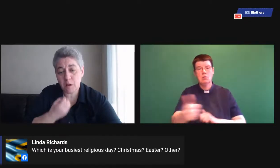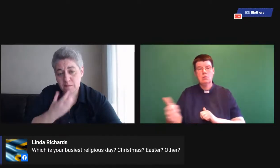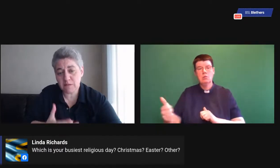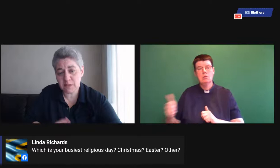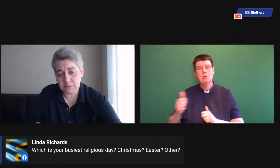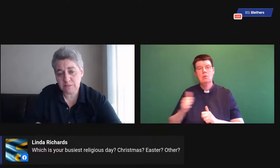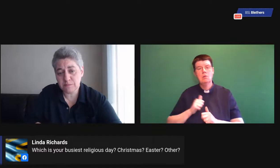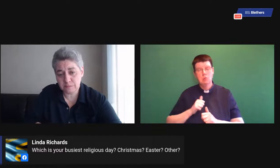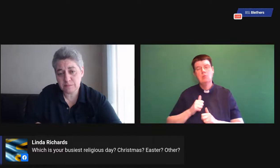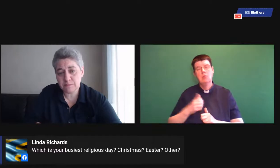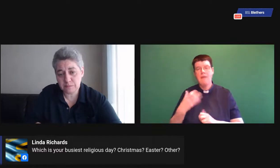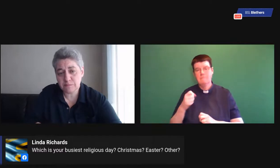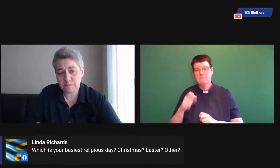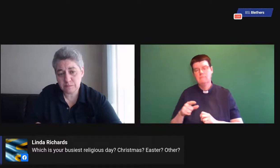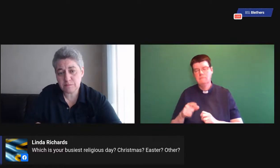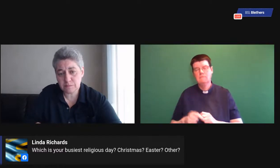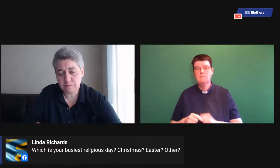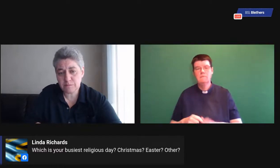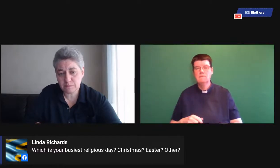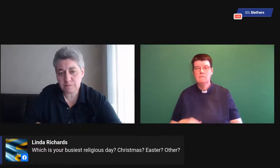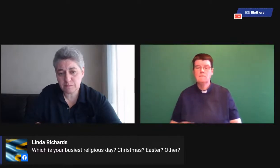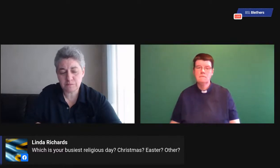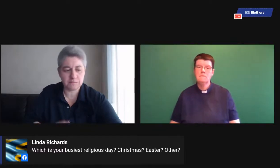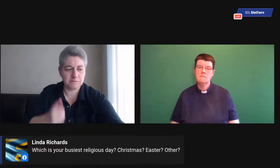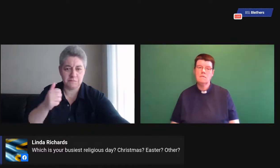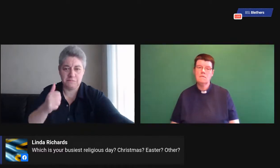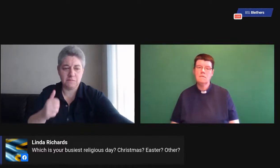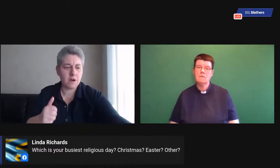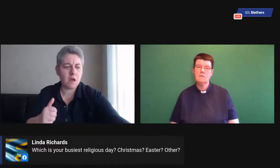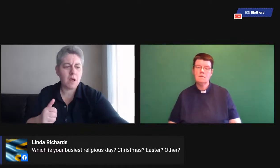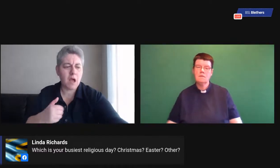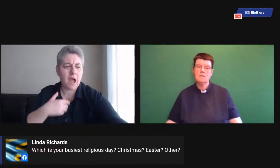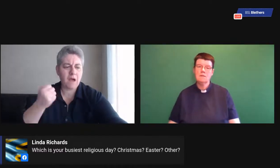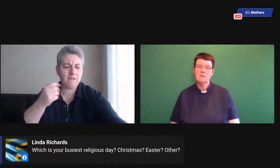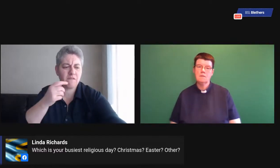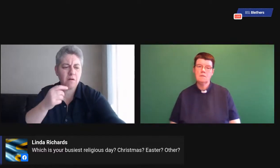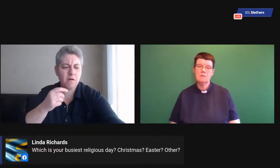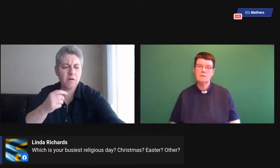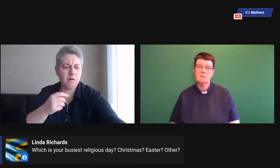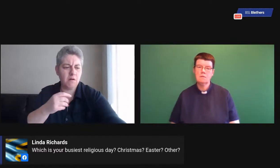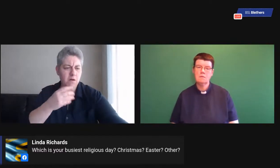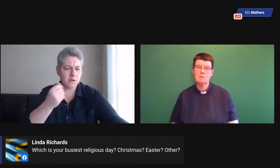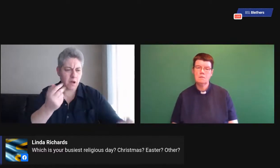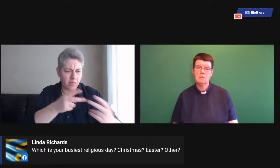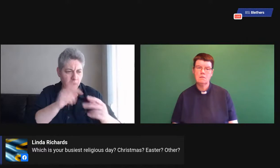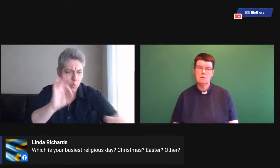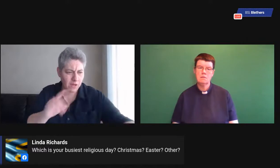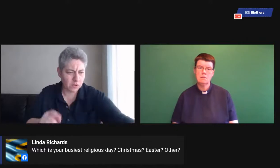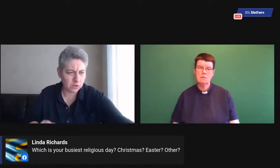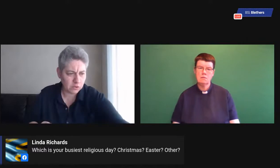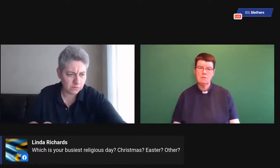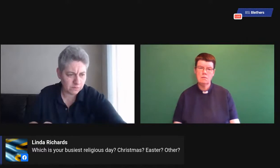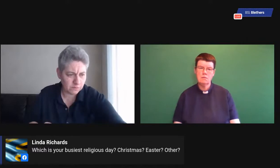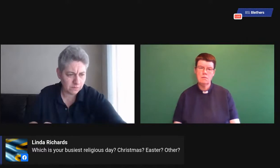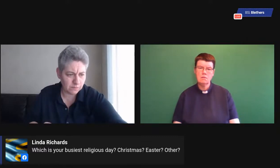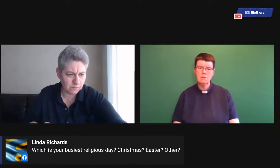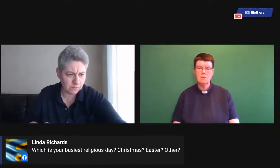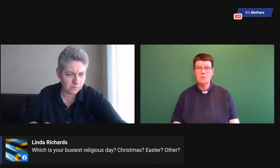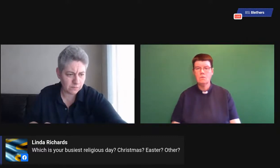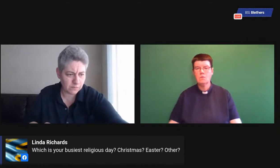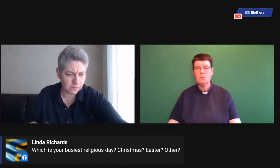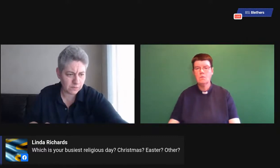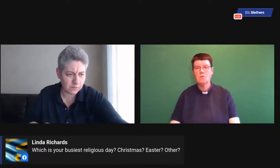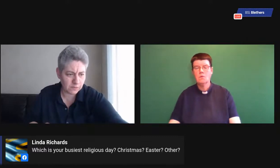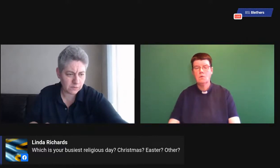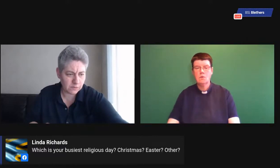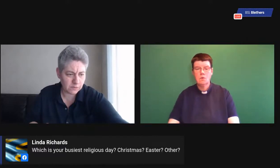live things and give some prayers and blessings and things out that way. I was just making the point that